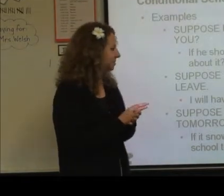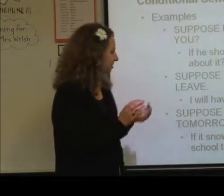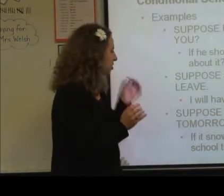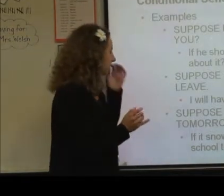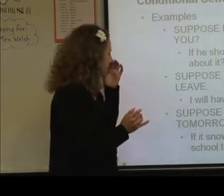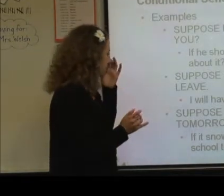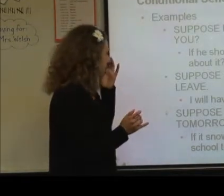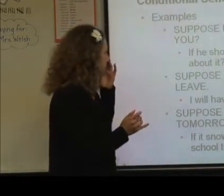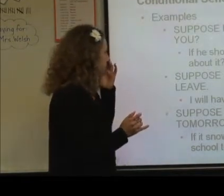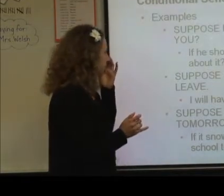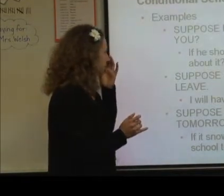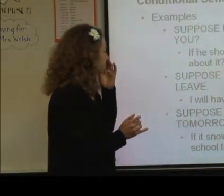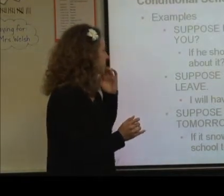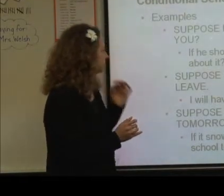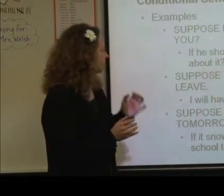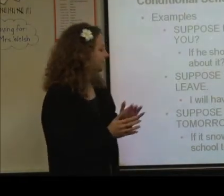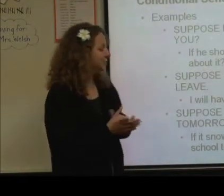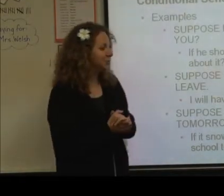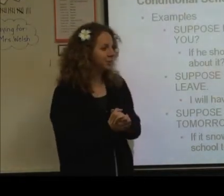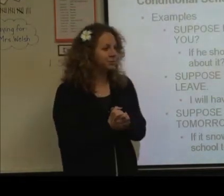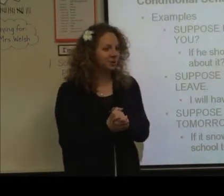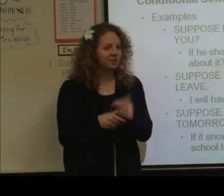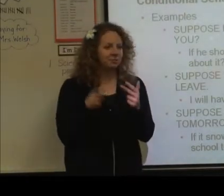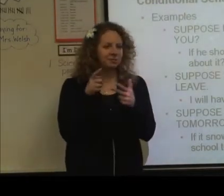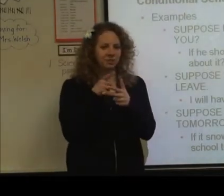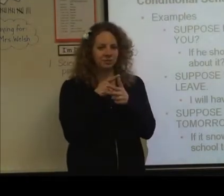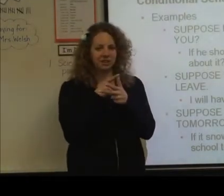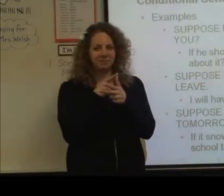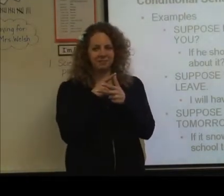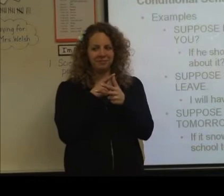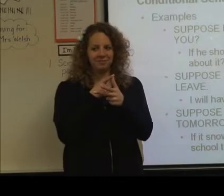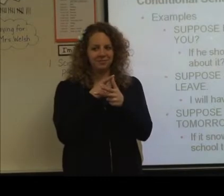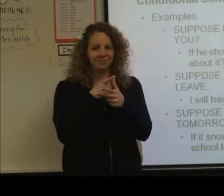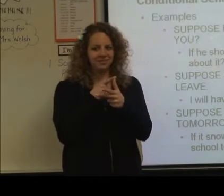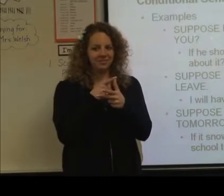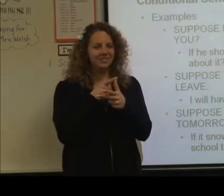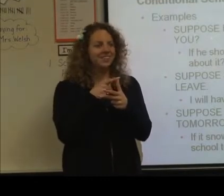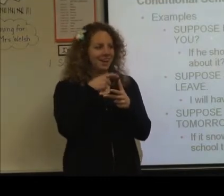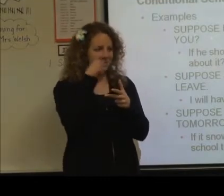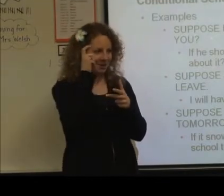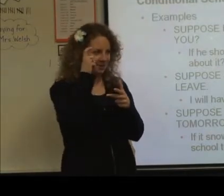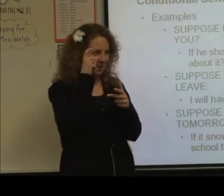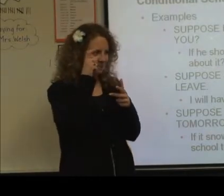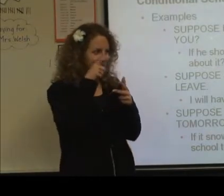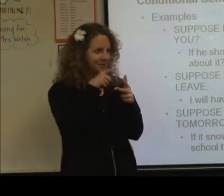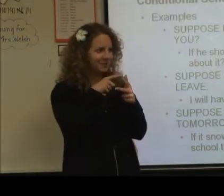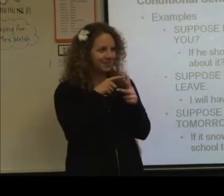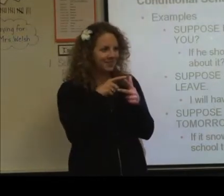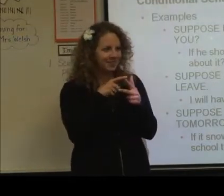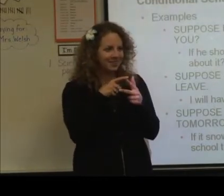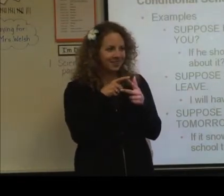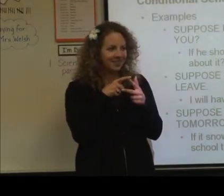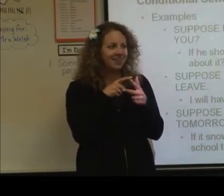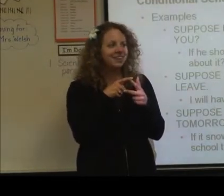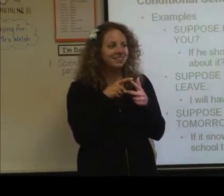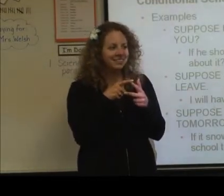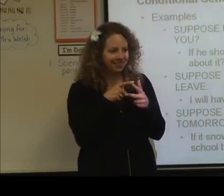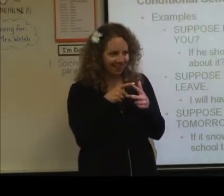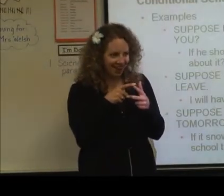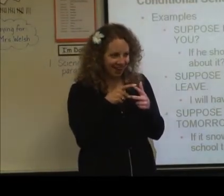Good. Okay, so if we do this with, what's our three? Eyebrows up. Tilt your